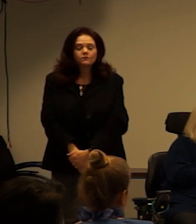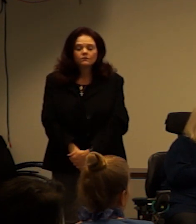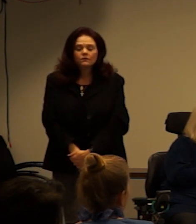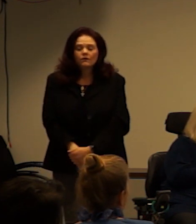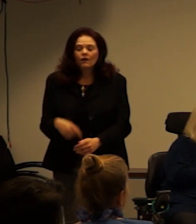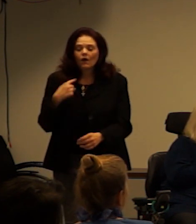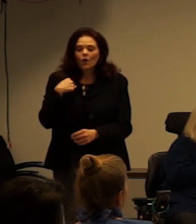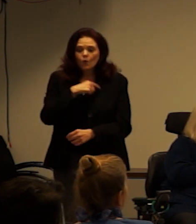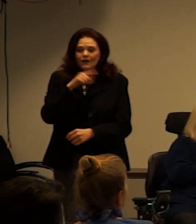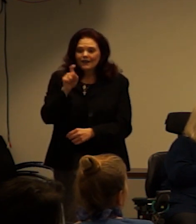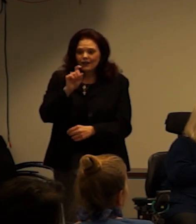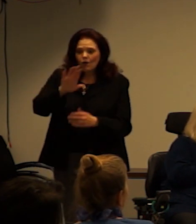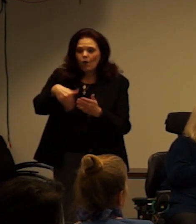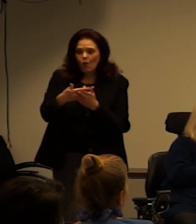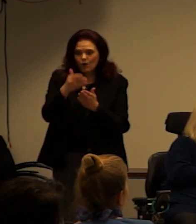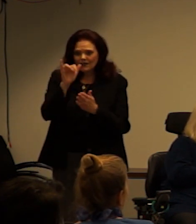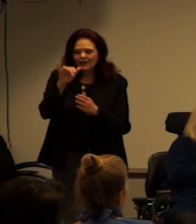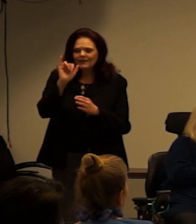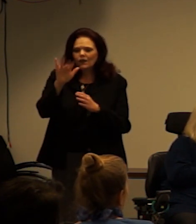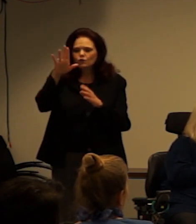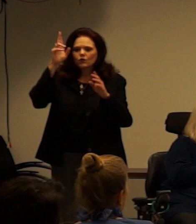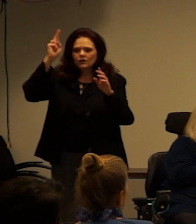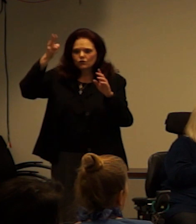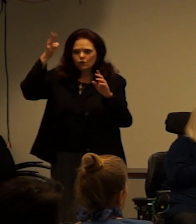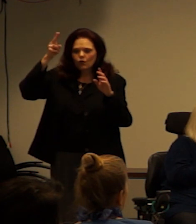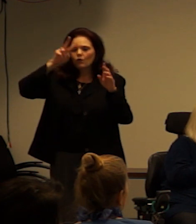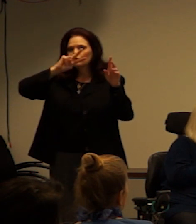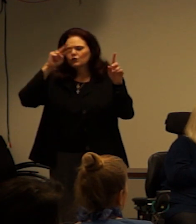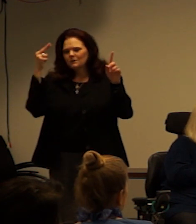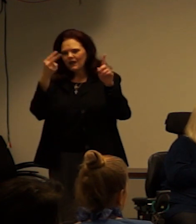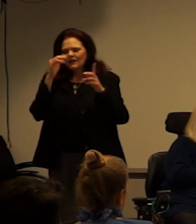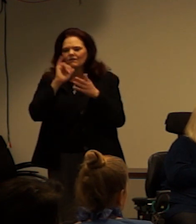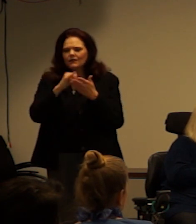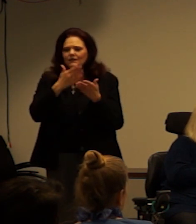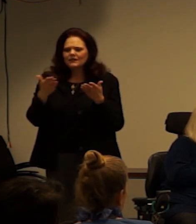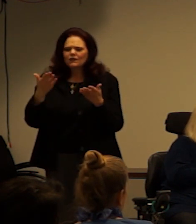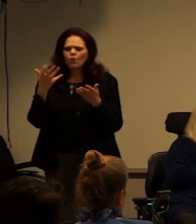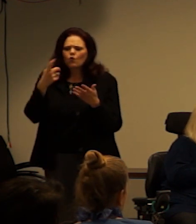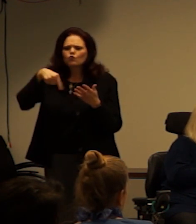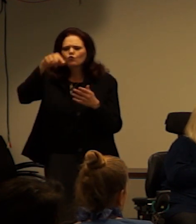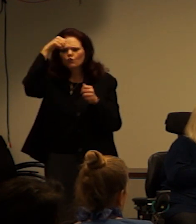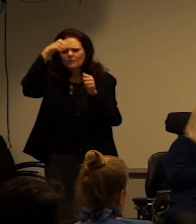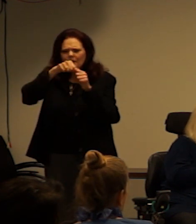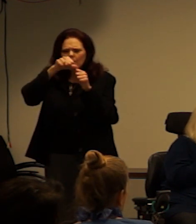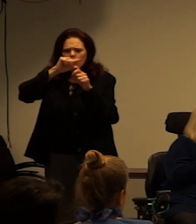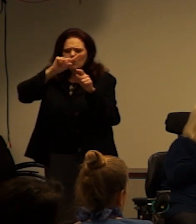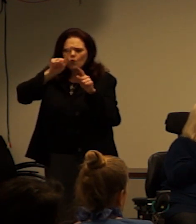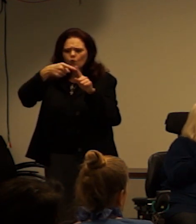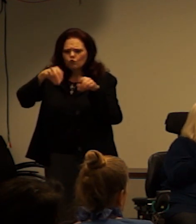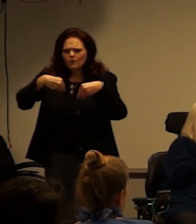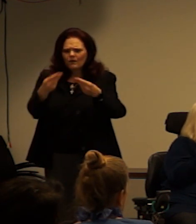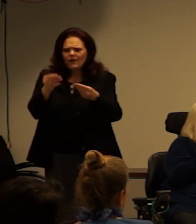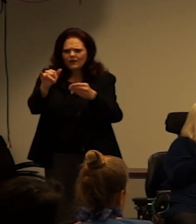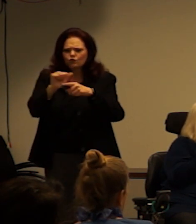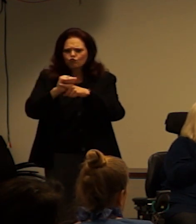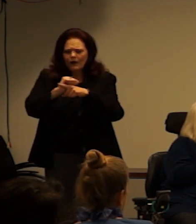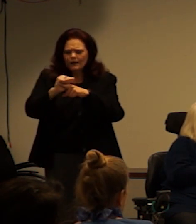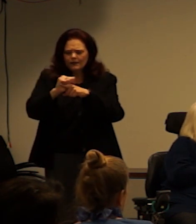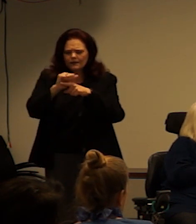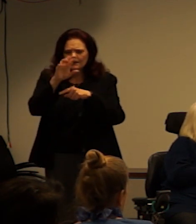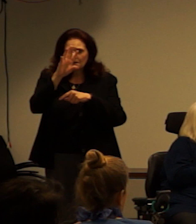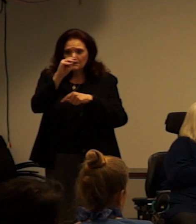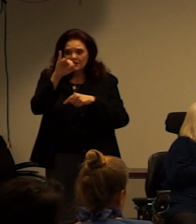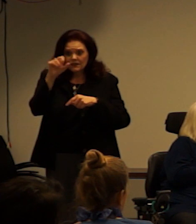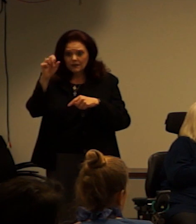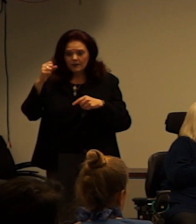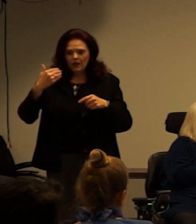So we needed all that. So there's your historical perspective. So those are things we want y'all to remember when you're providing this training, is that Mississippi